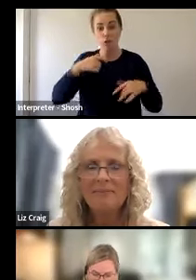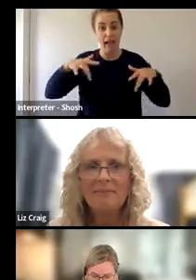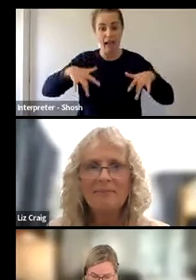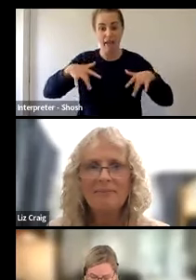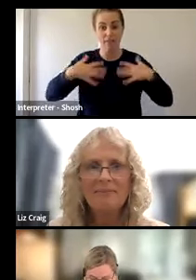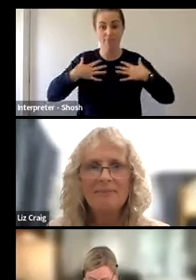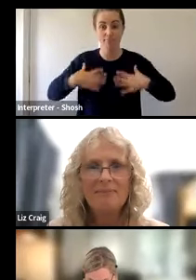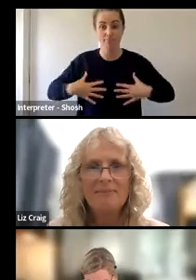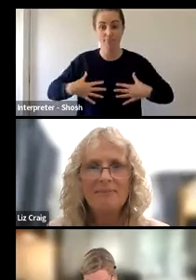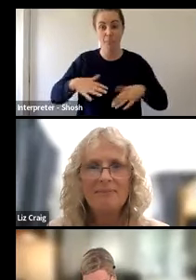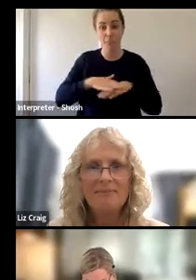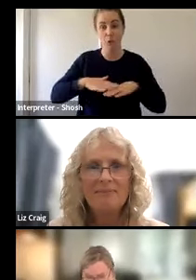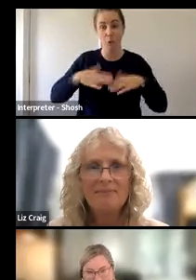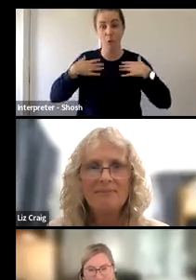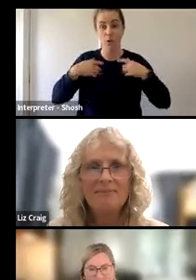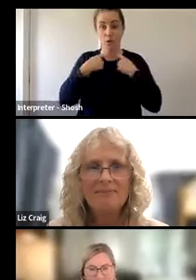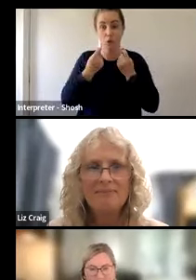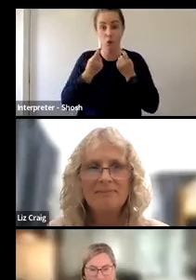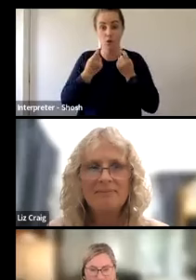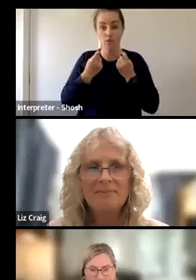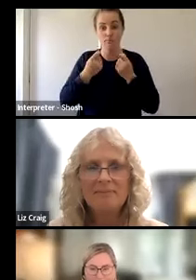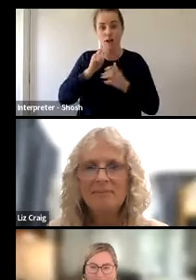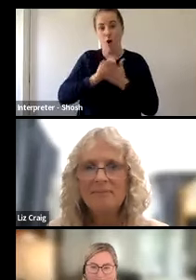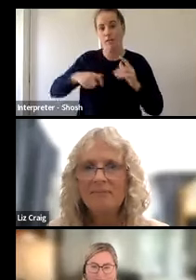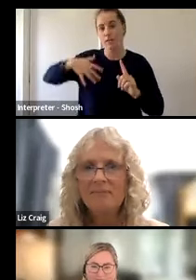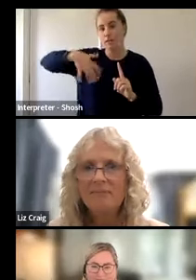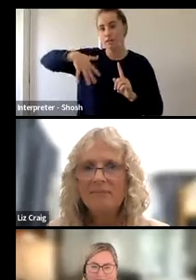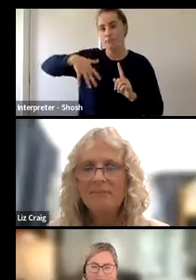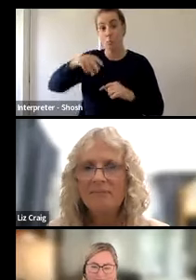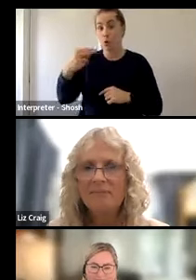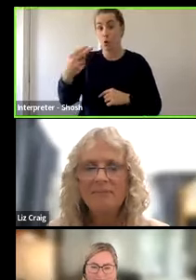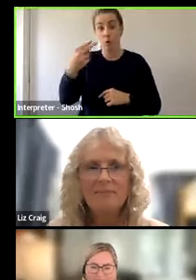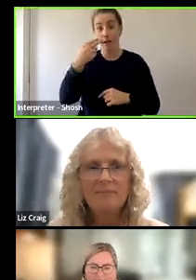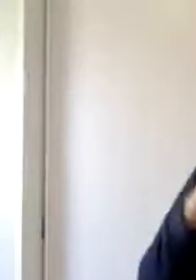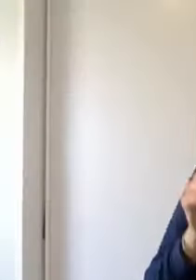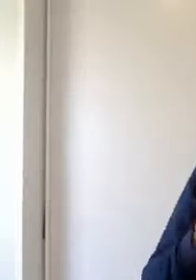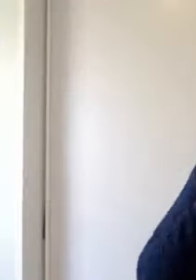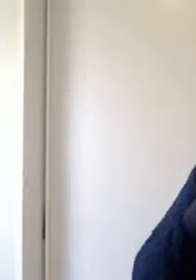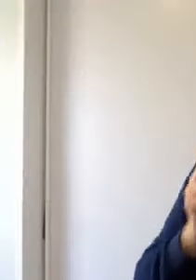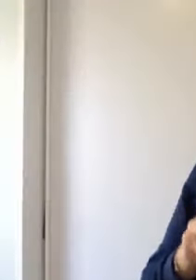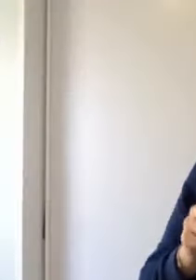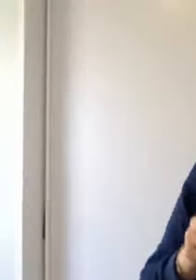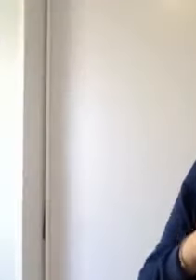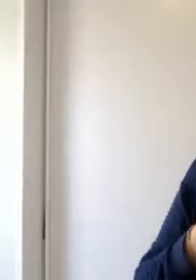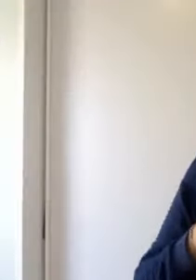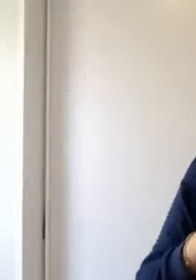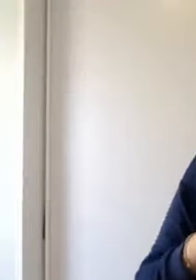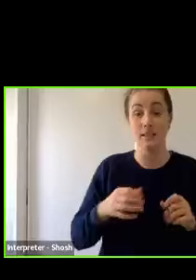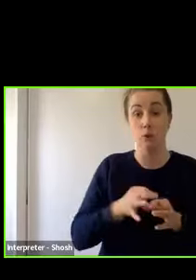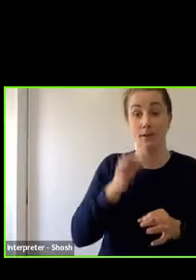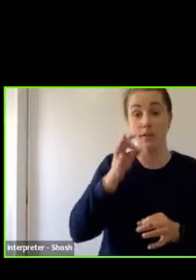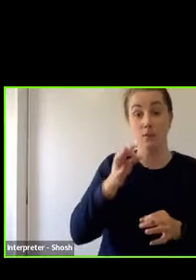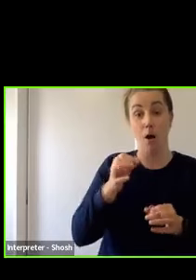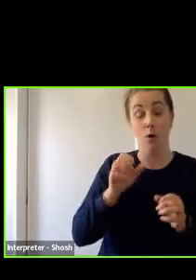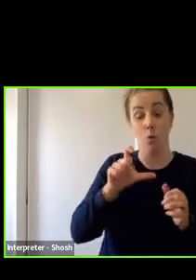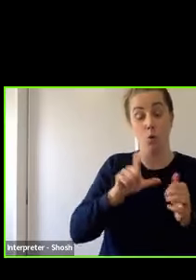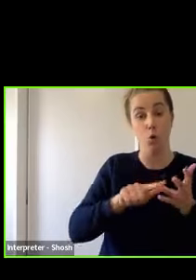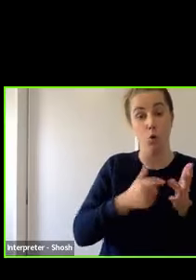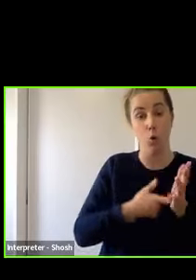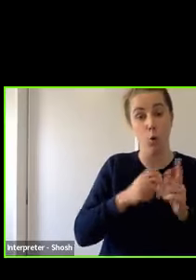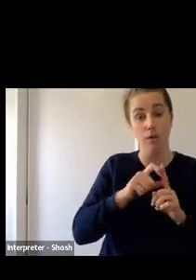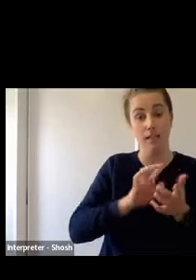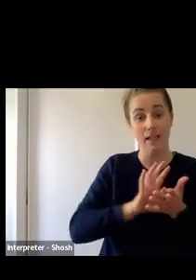office space with an office building behind me. What can't be seen on screen is I use a wheelchair for mobility due to a spinal cord injury. I'm